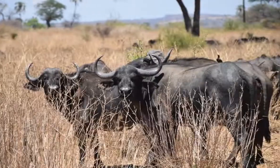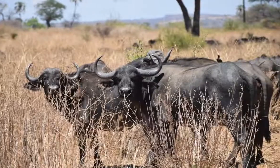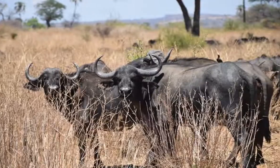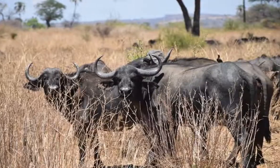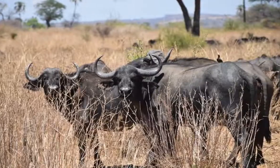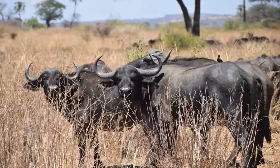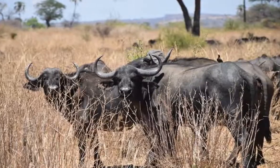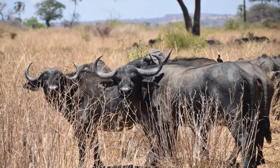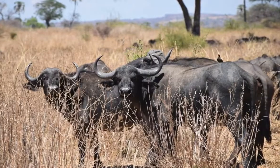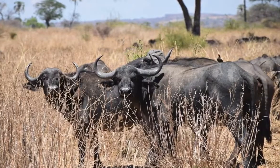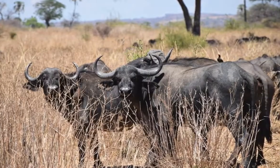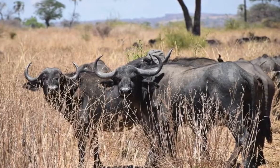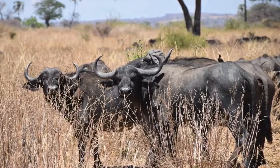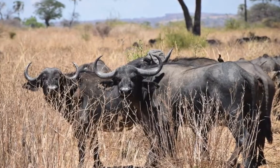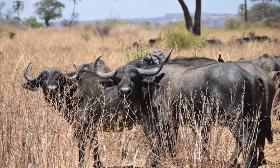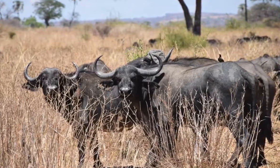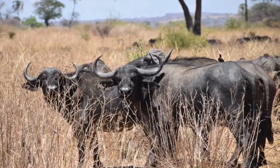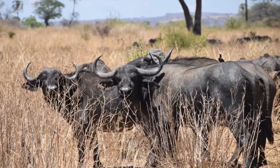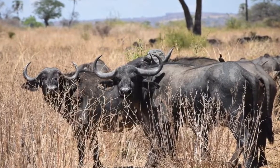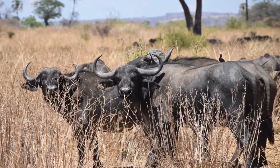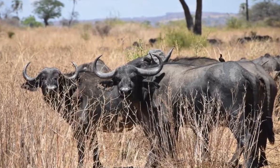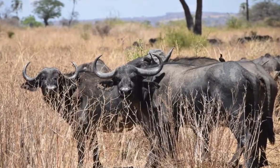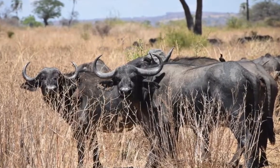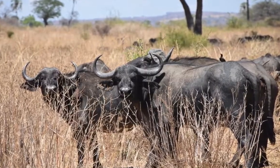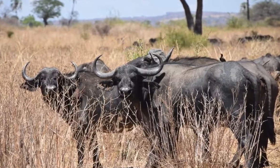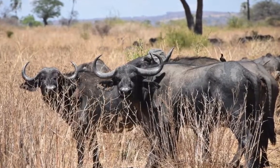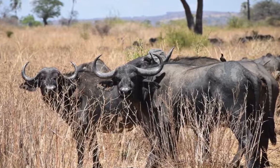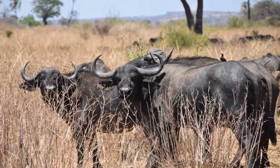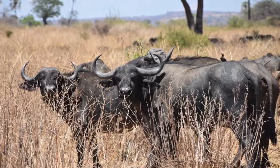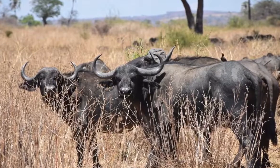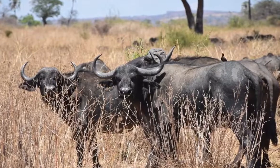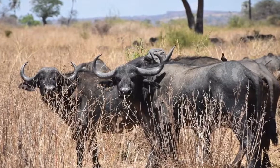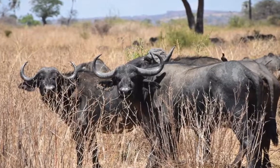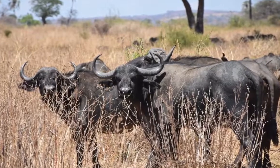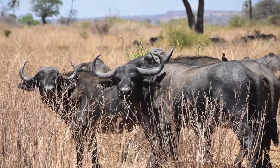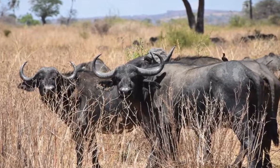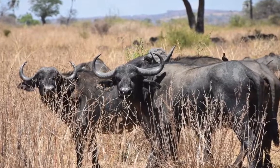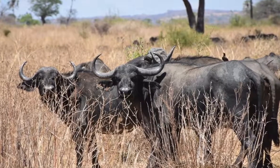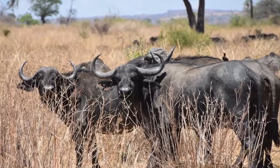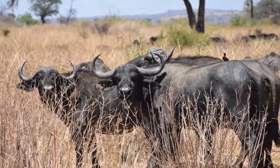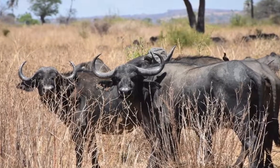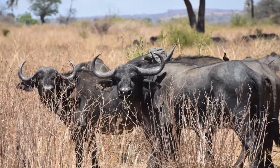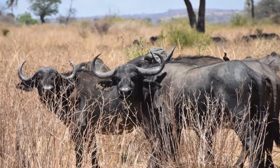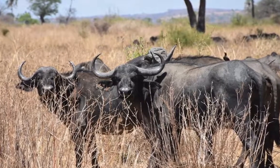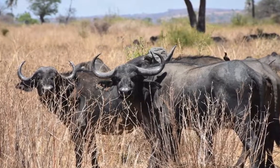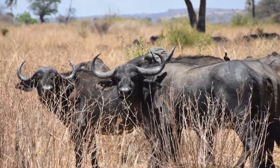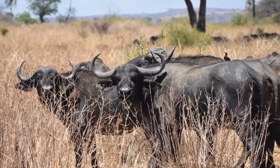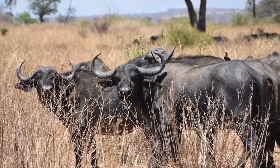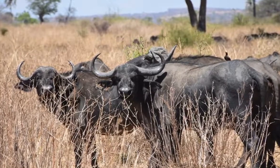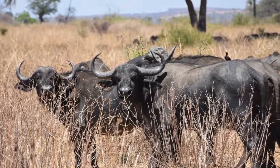It's a buffalo. A buffalo is also good at running. Run in place.